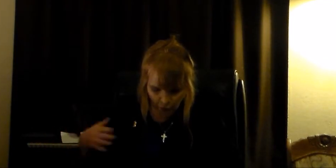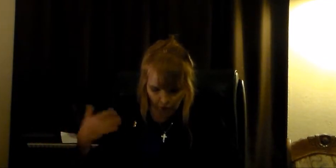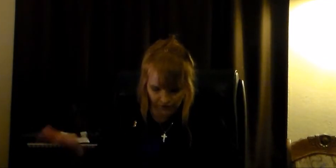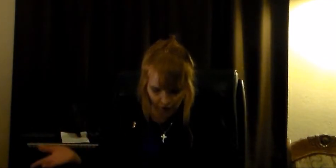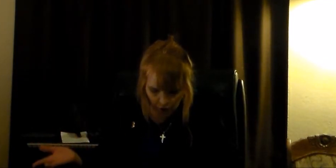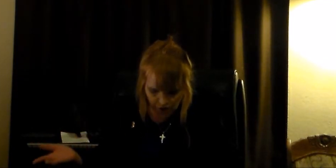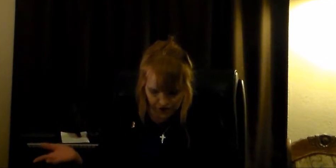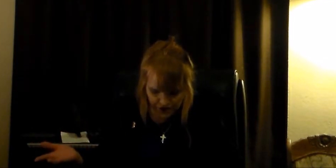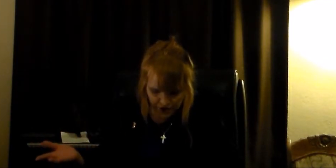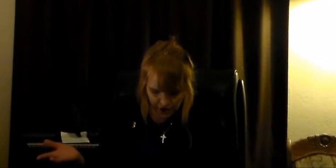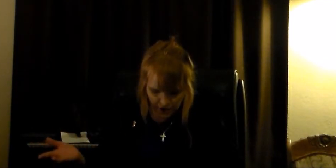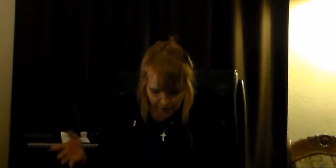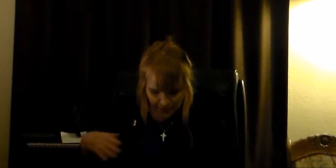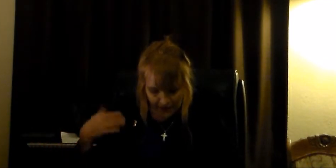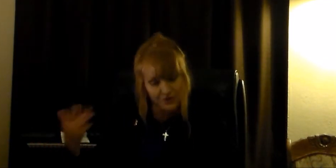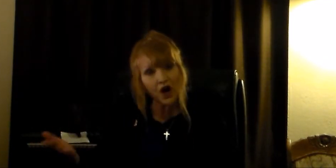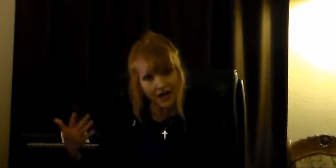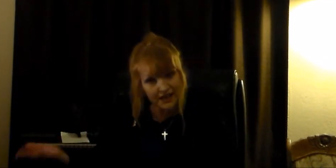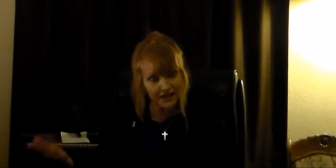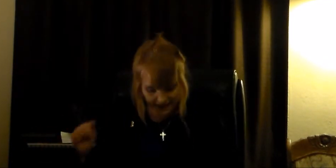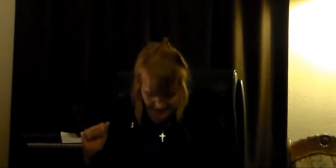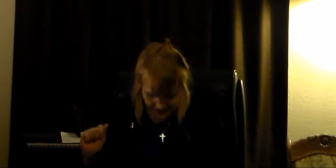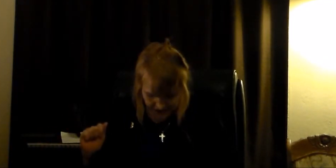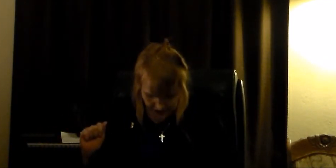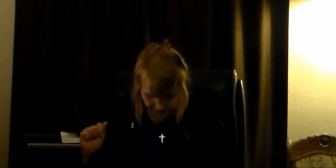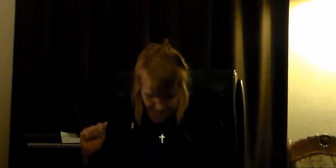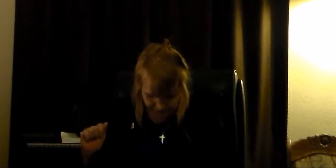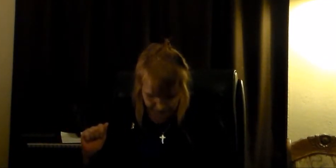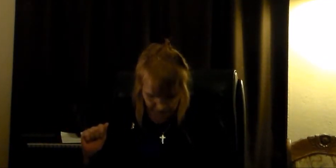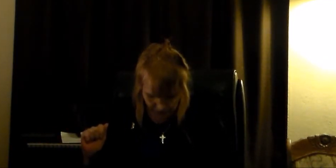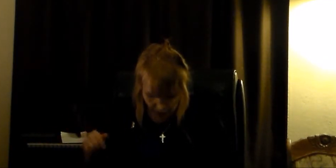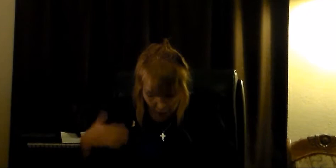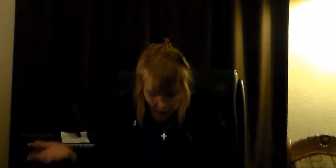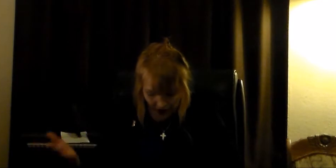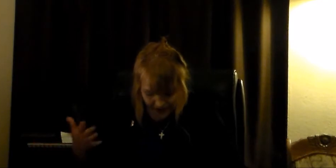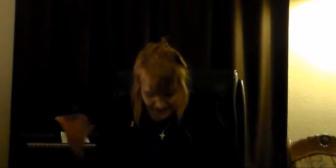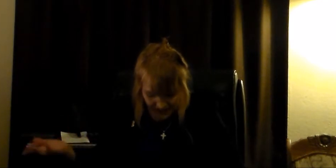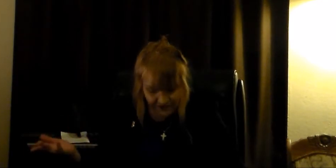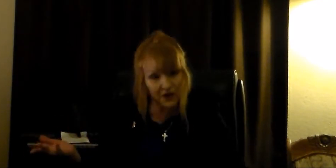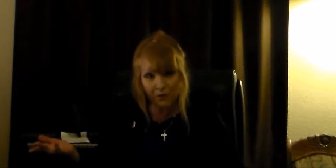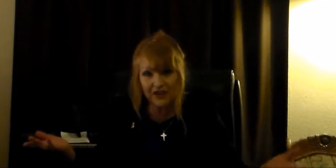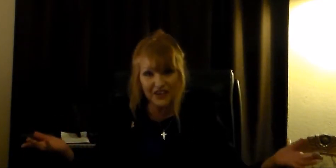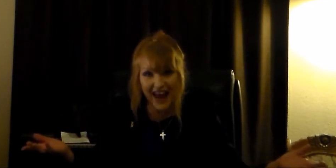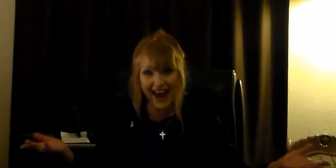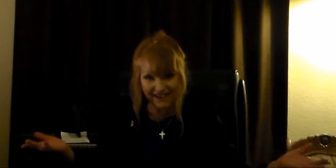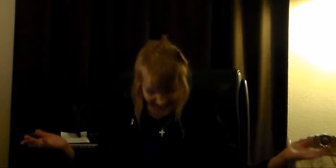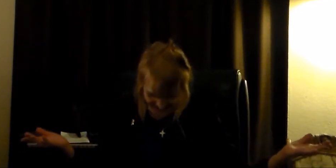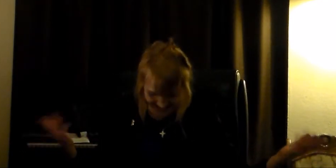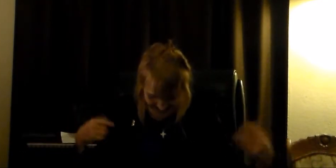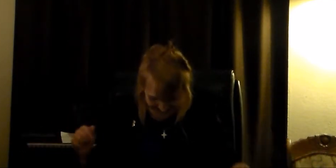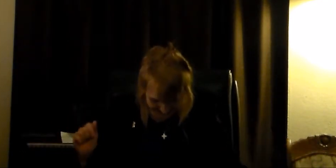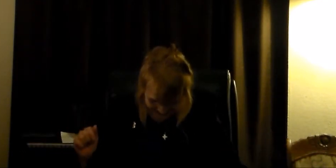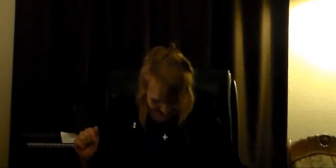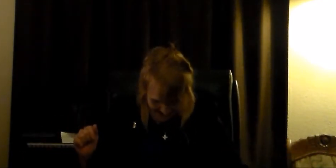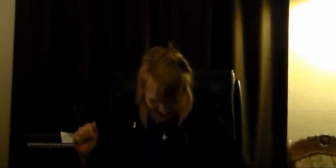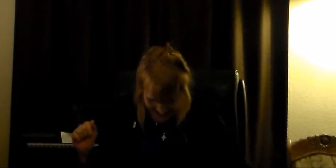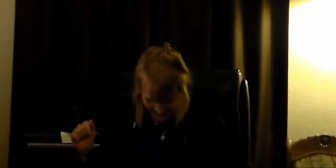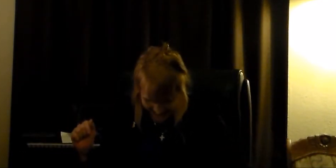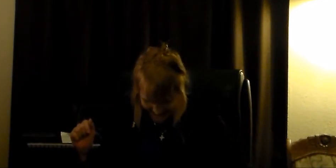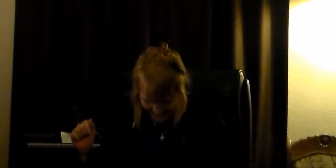or enforced, but I'm trying at least. Well, it's definitely winter now. Amen now.